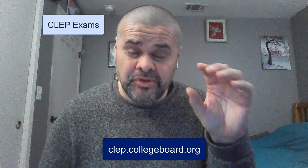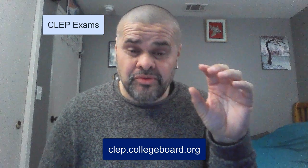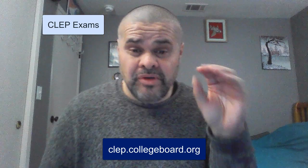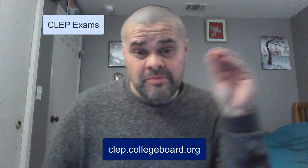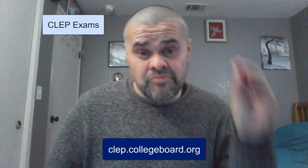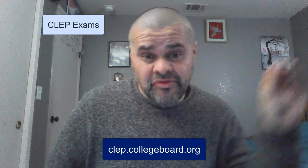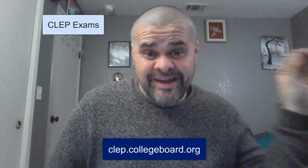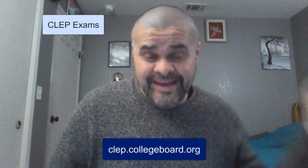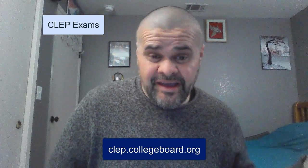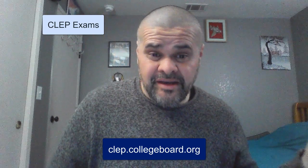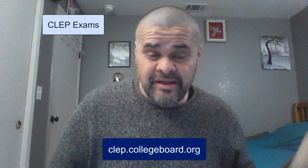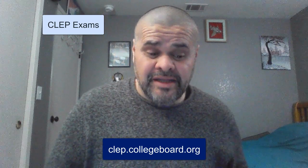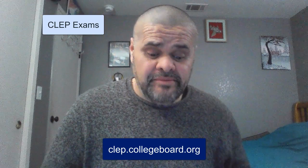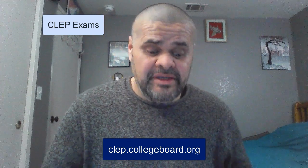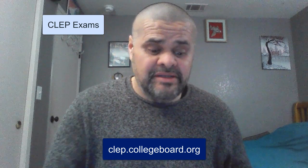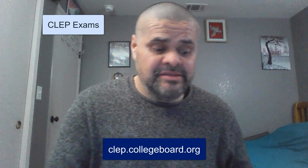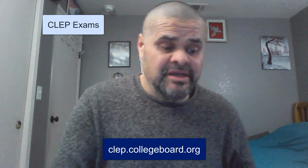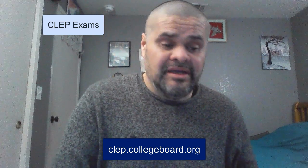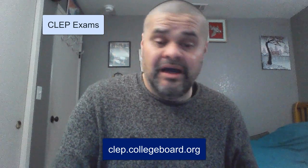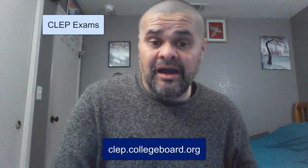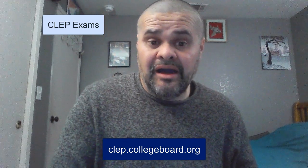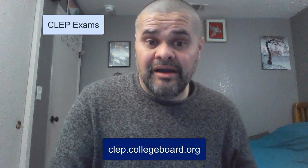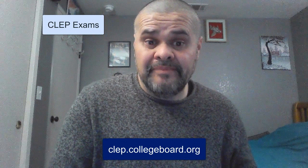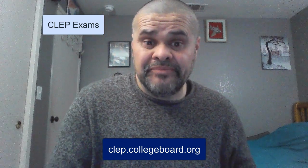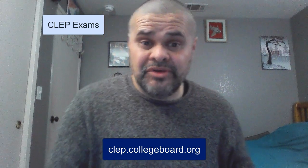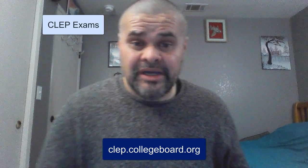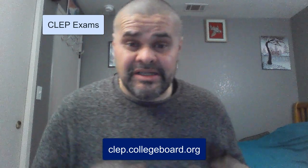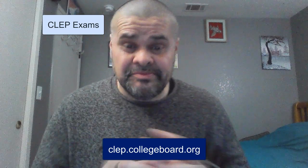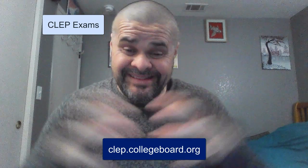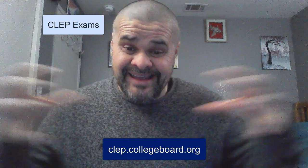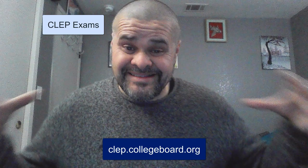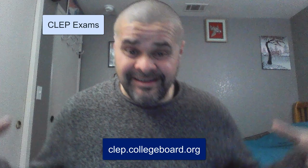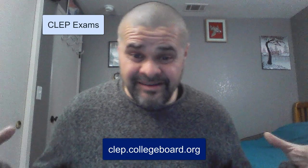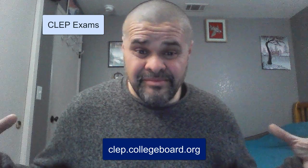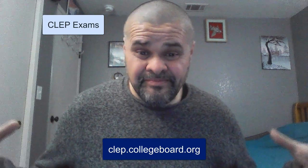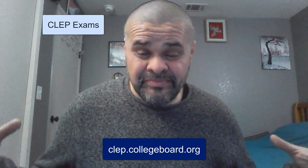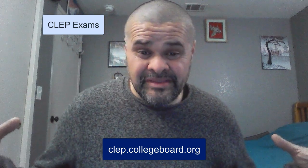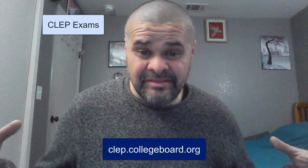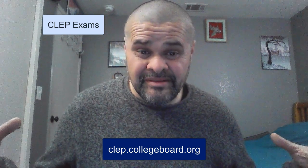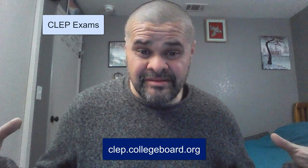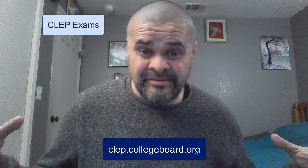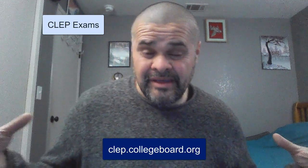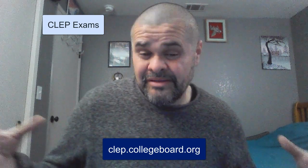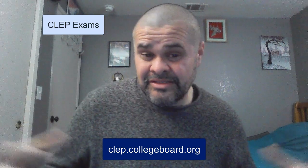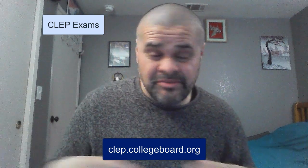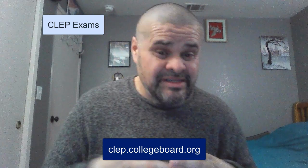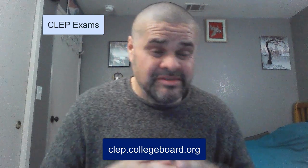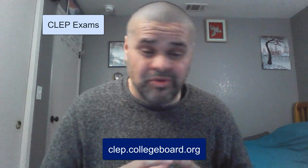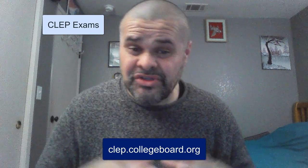you move ahead. That means you're not going to spend that time. And most of